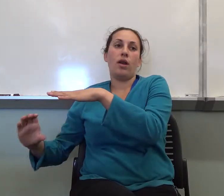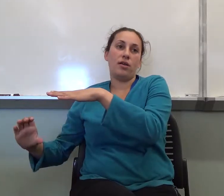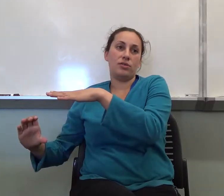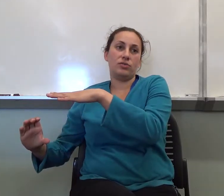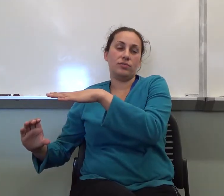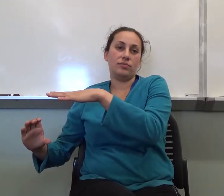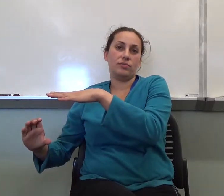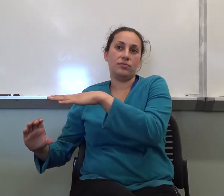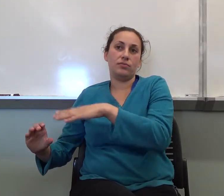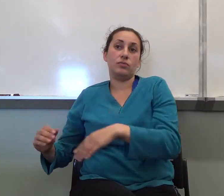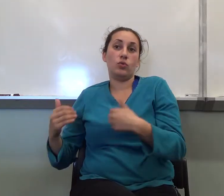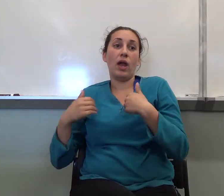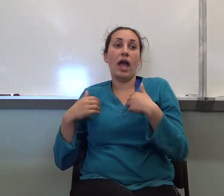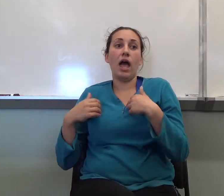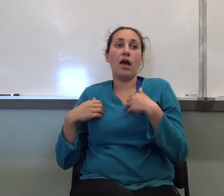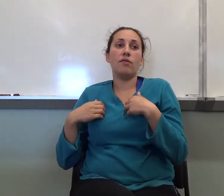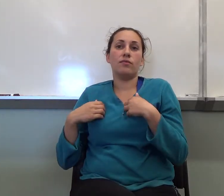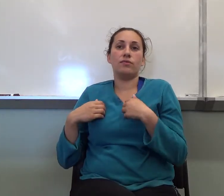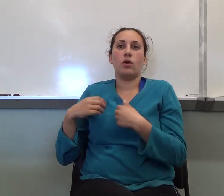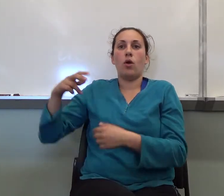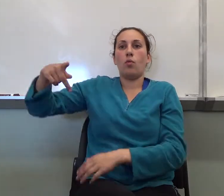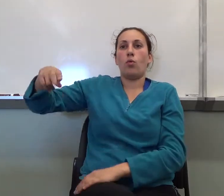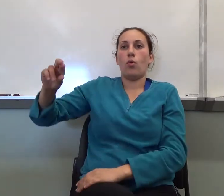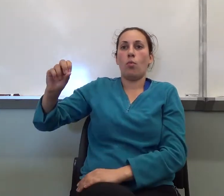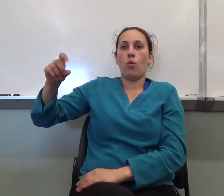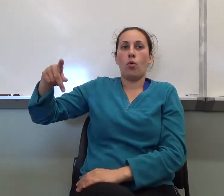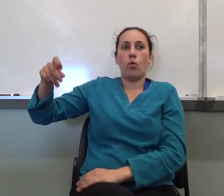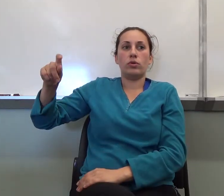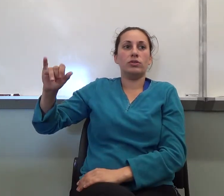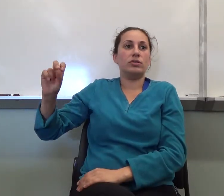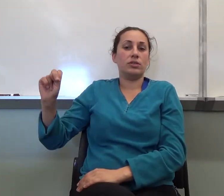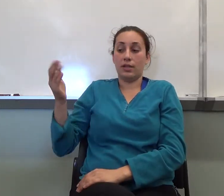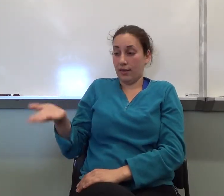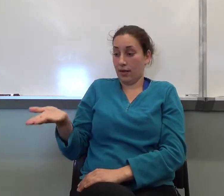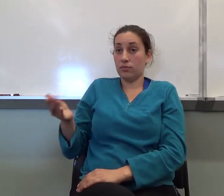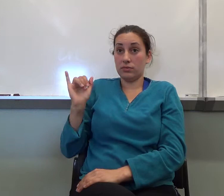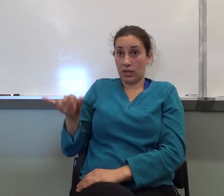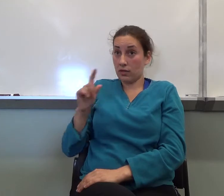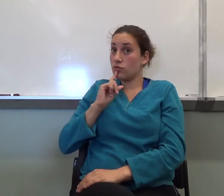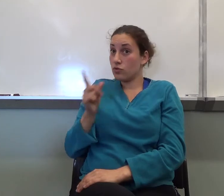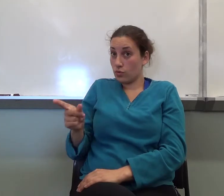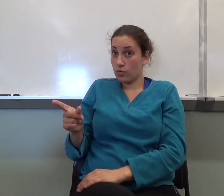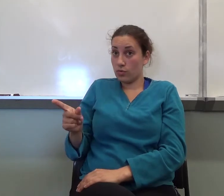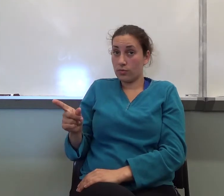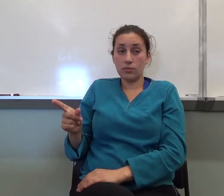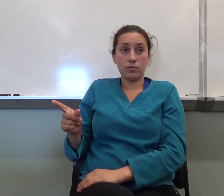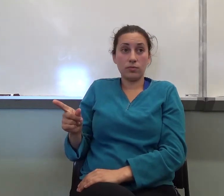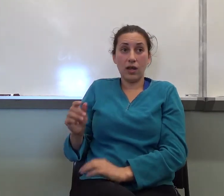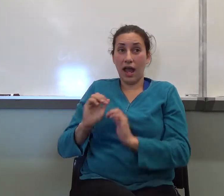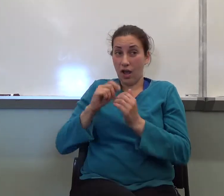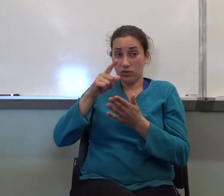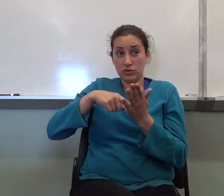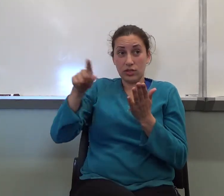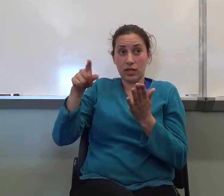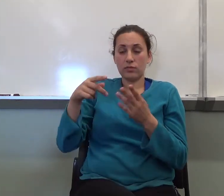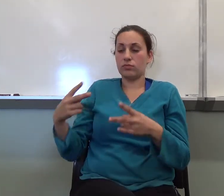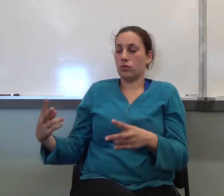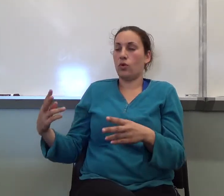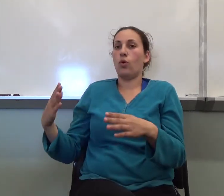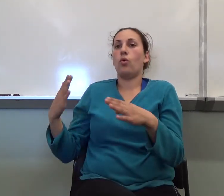So we've got a proportion there. And the question is it true? Well, the only way to check proportions is cross multiply. We've done that quite a